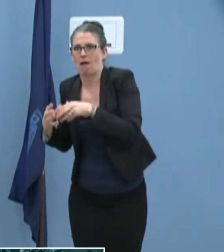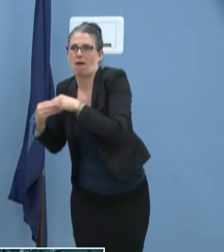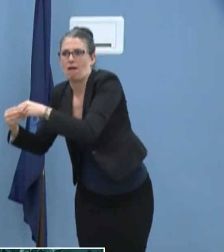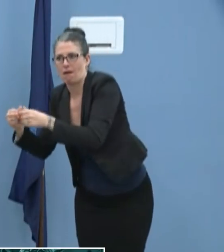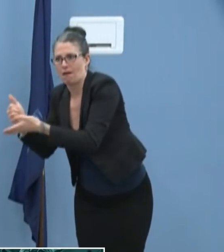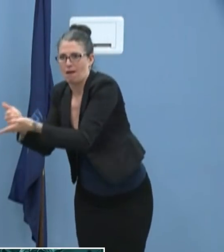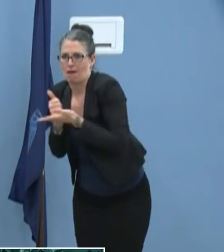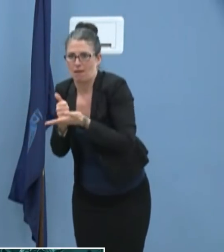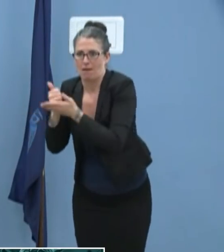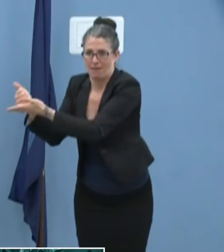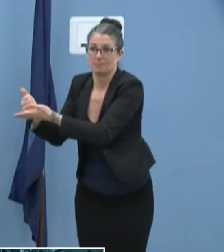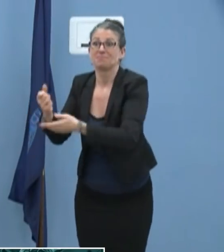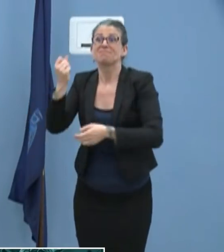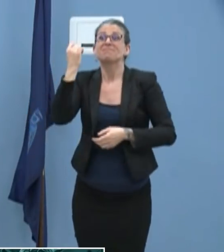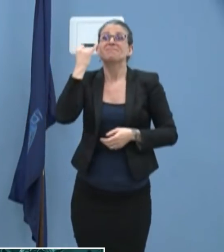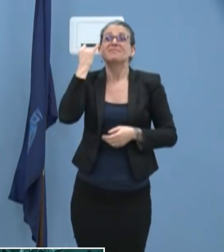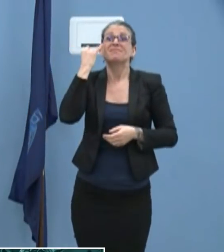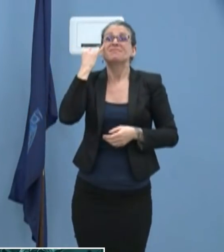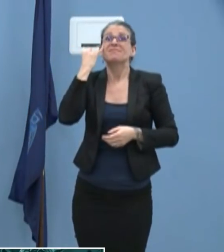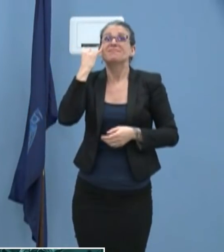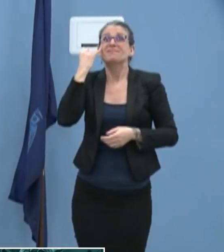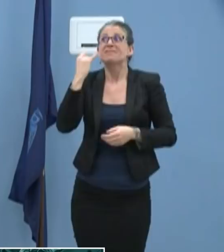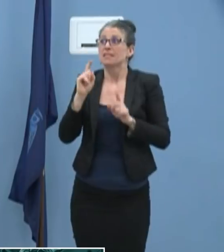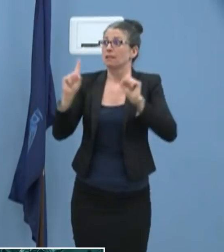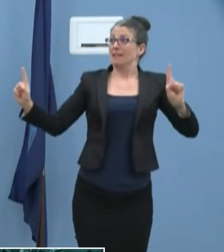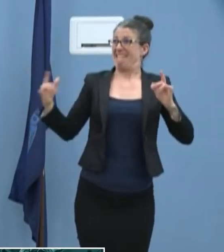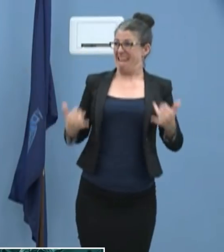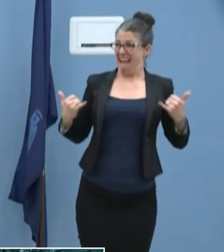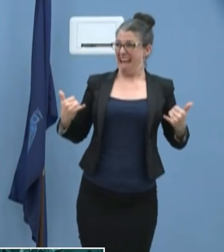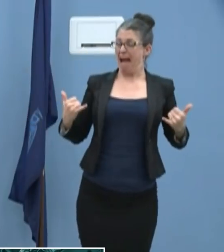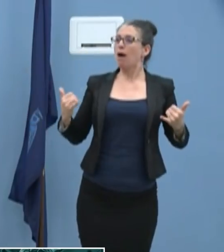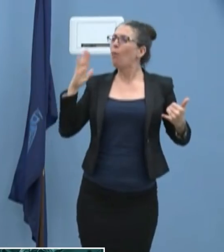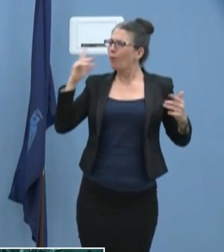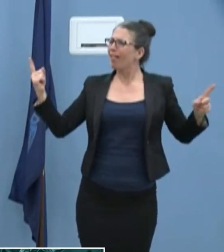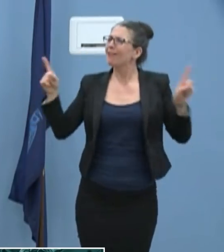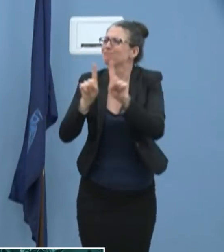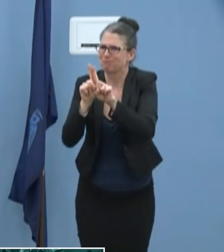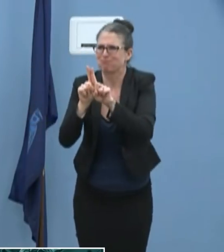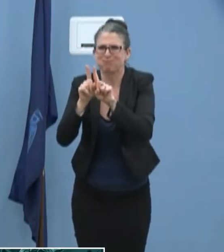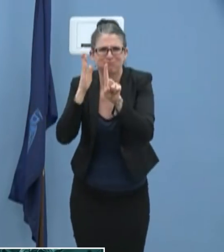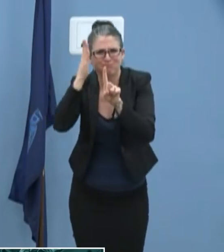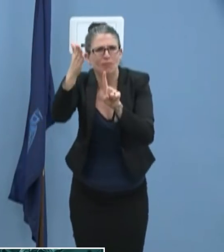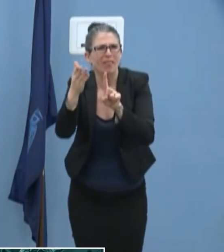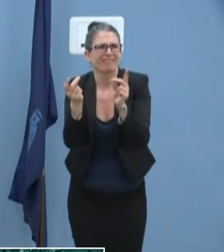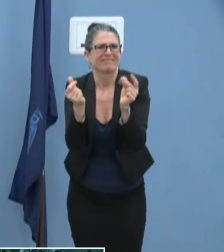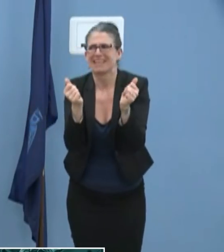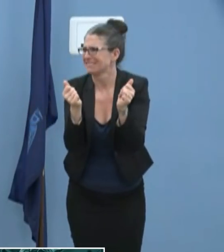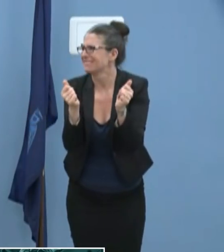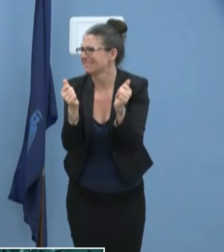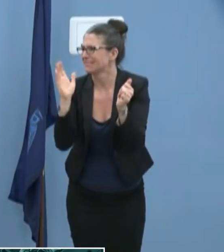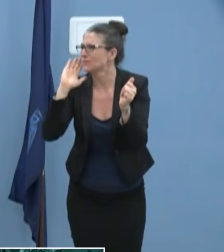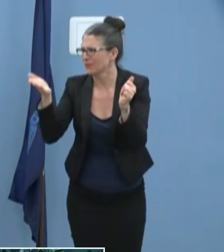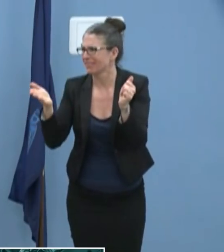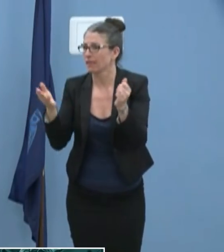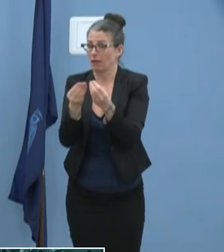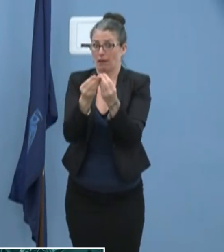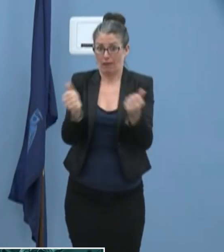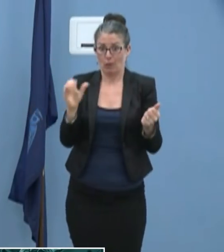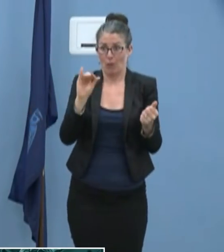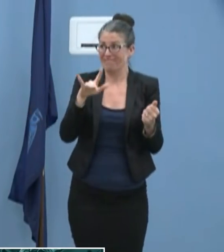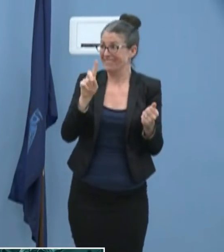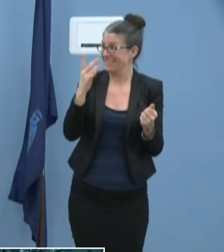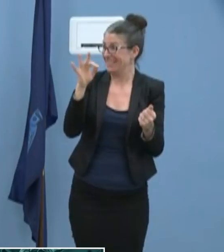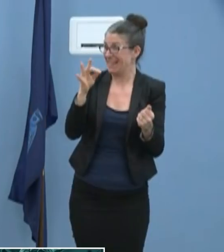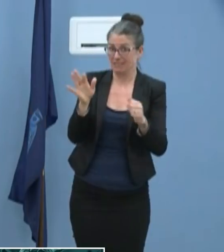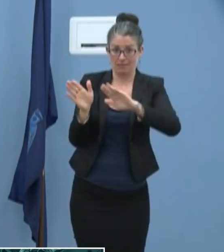strong. We all know it will get worse before it gets better. But it will get better. And we will